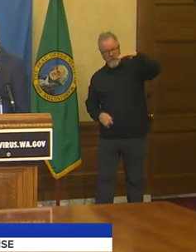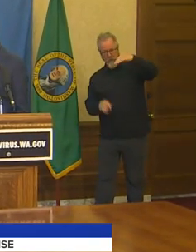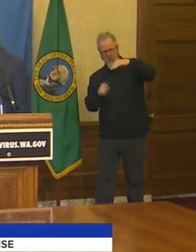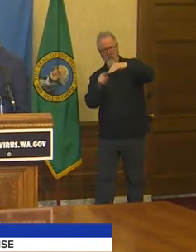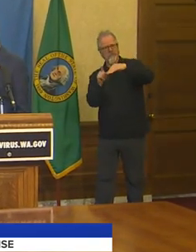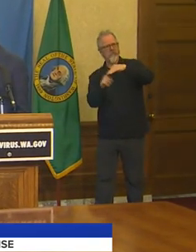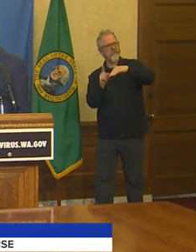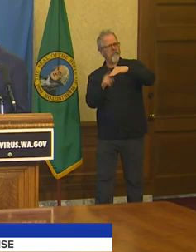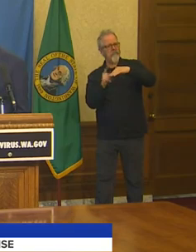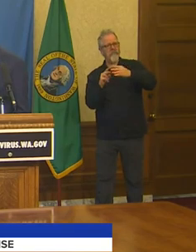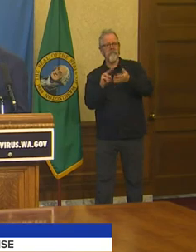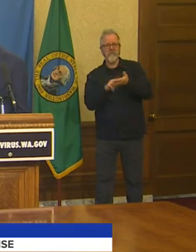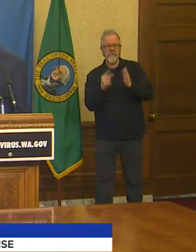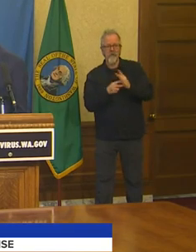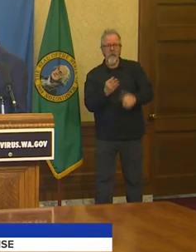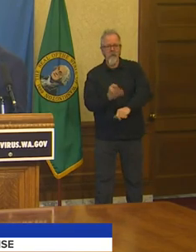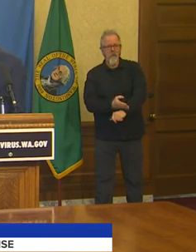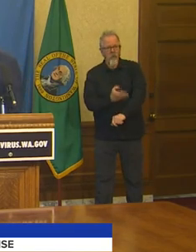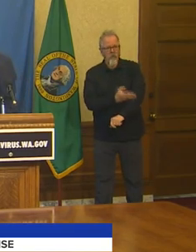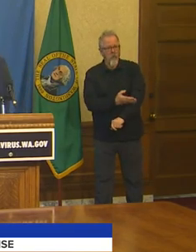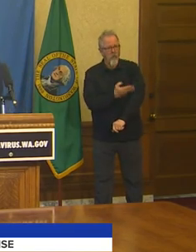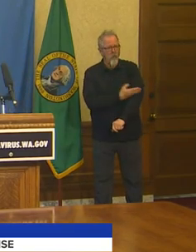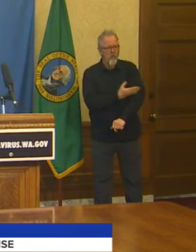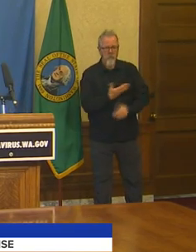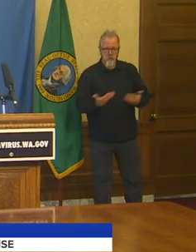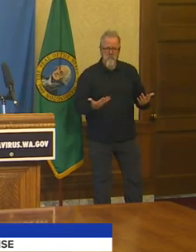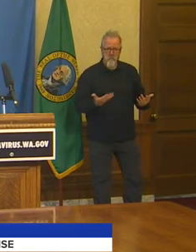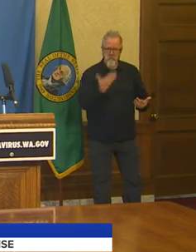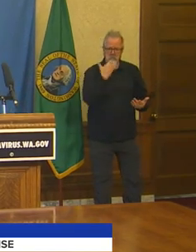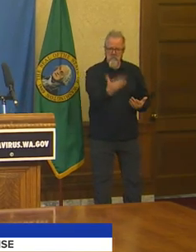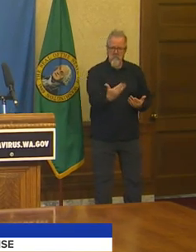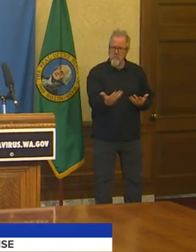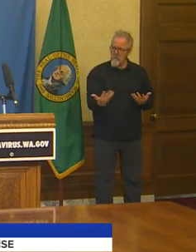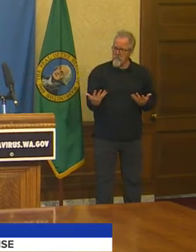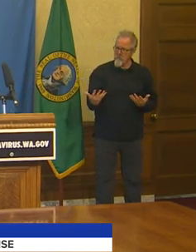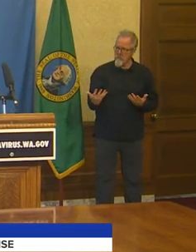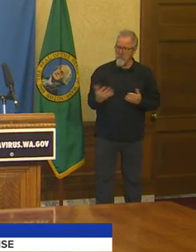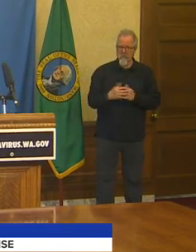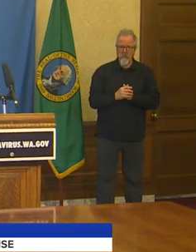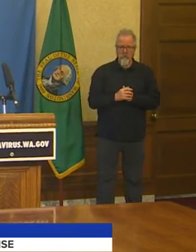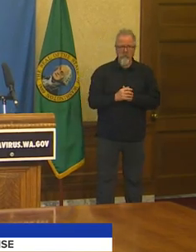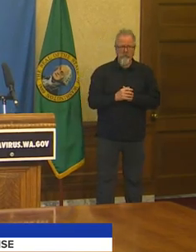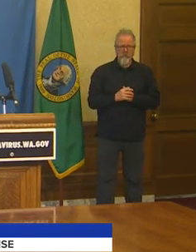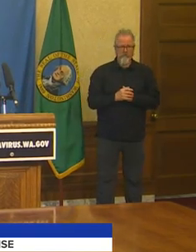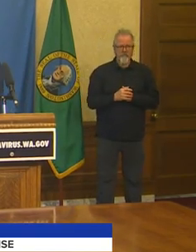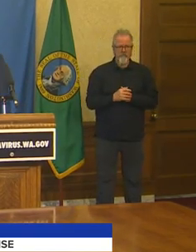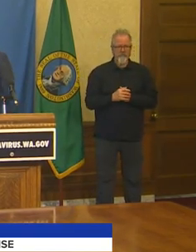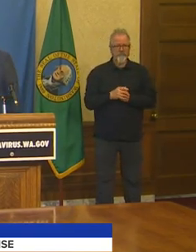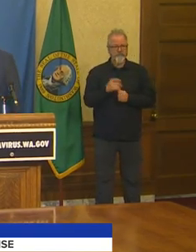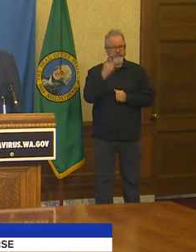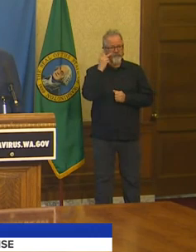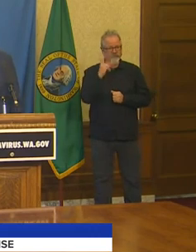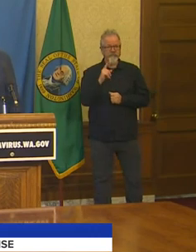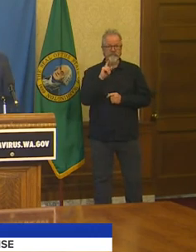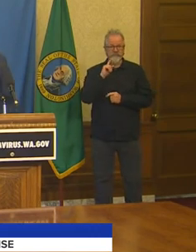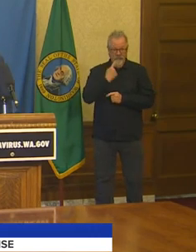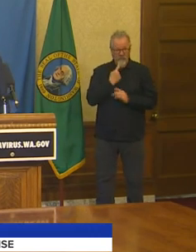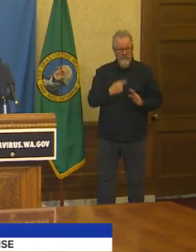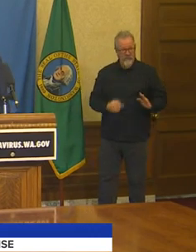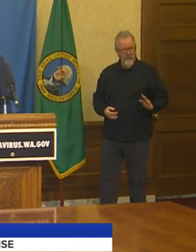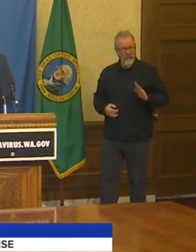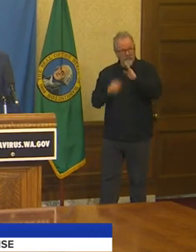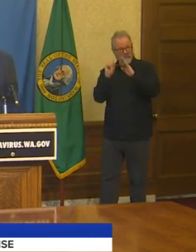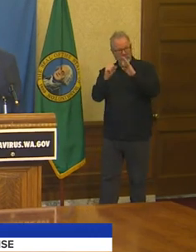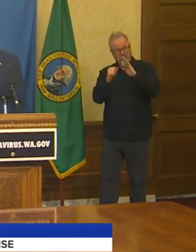These admissions went up fairly significantly, and the admissions have come down to some degree. So that's one